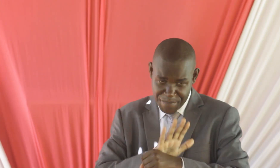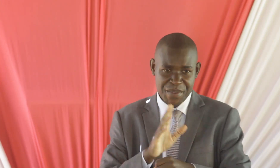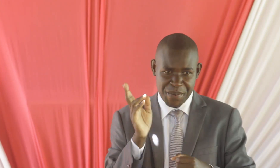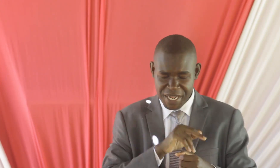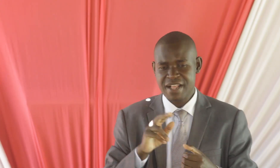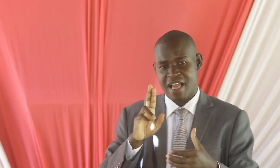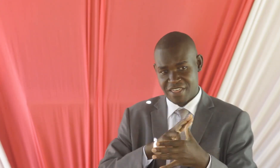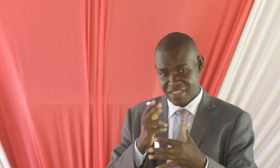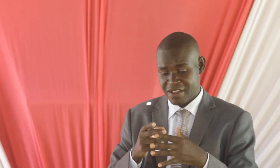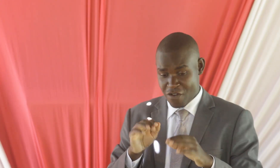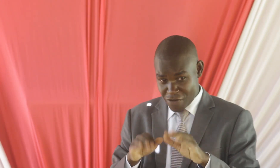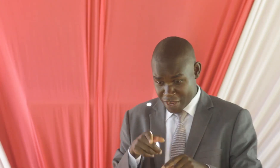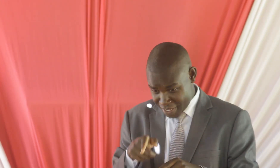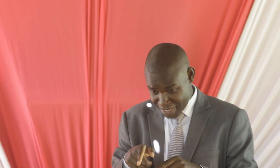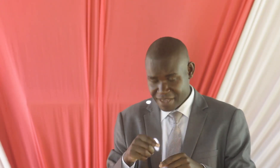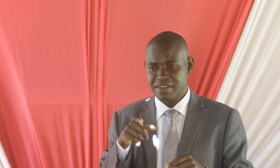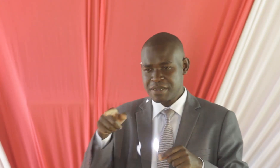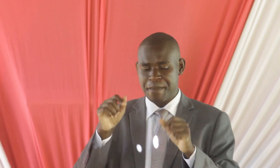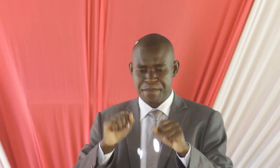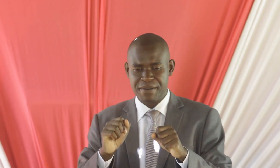full in each vessel.